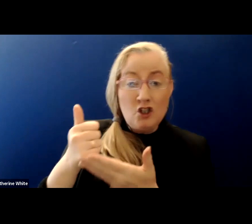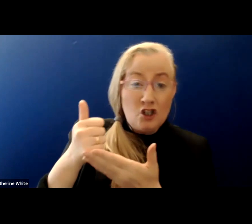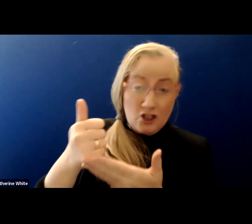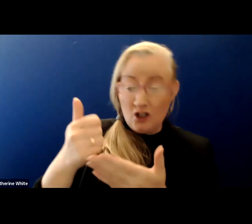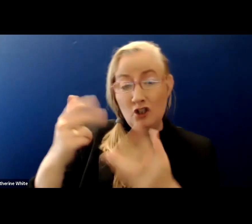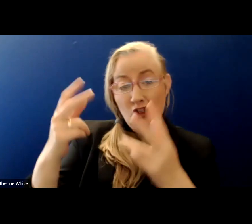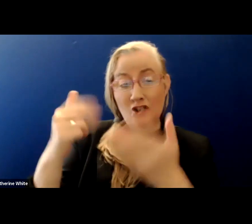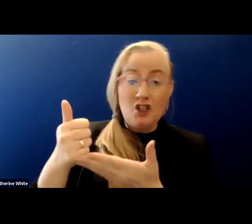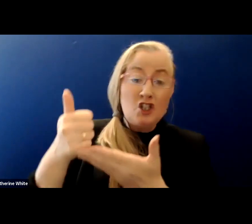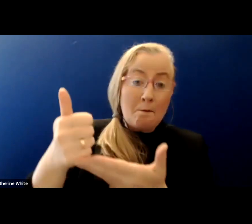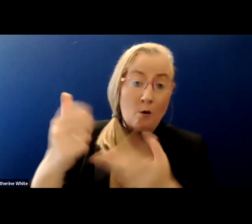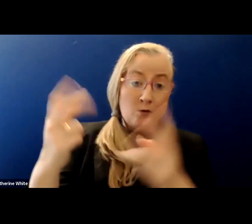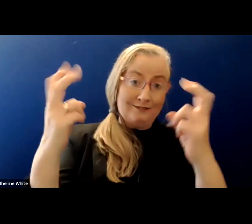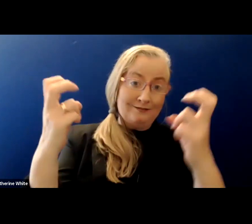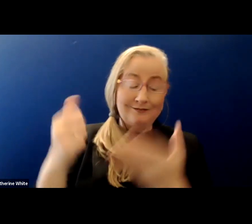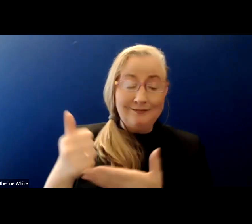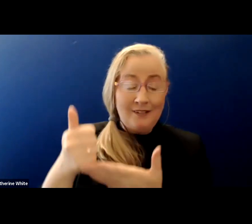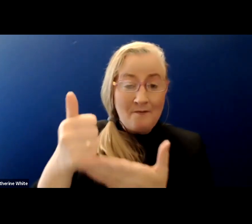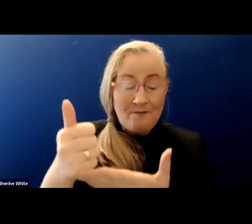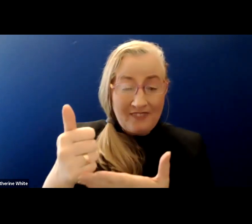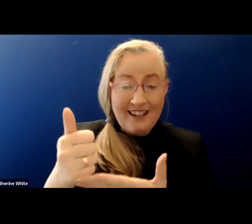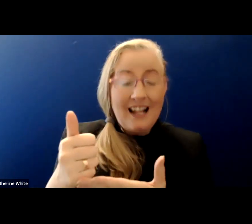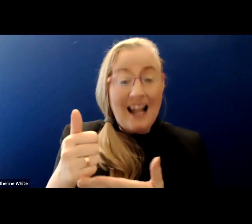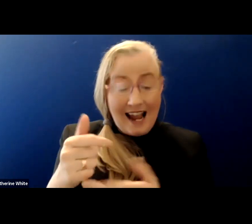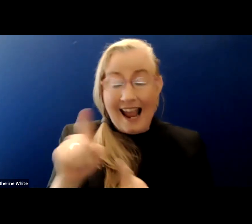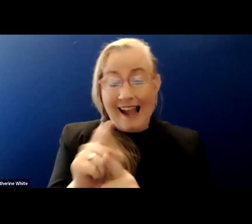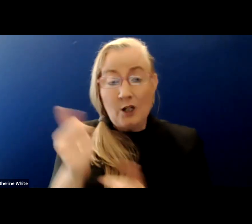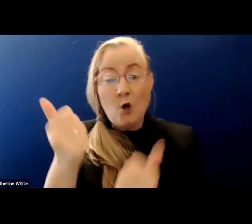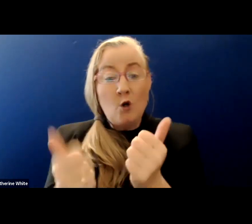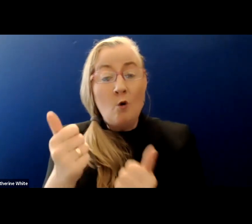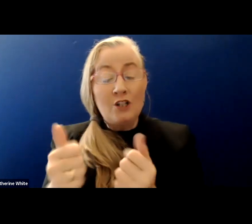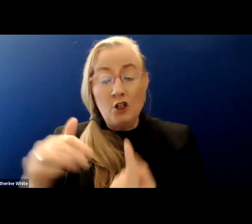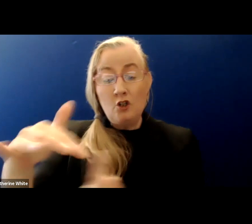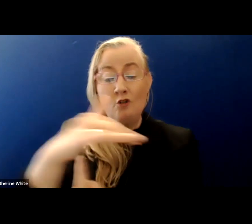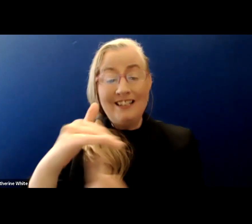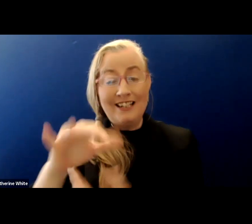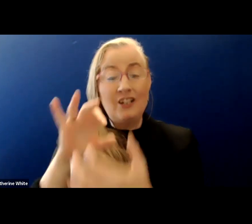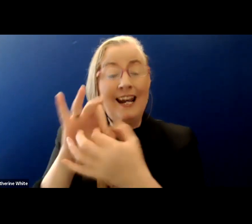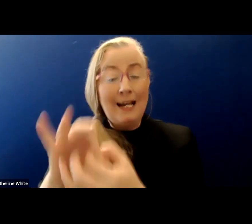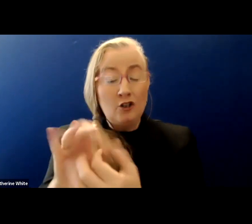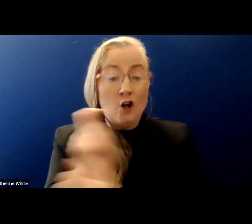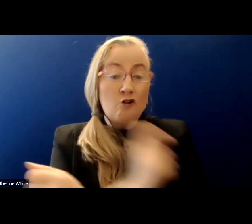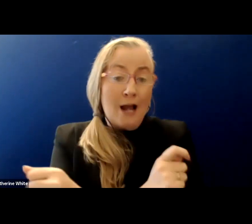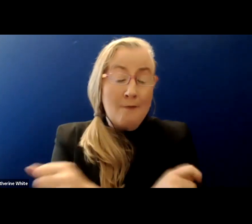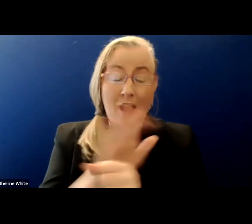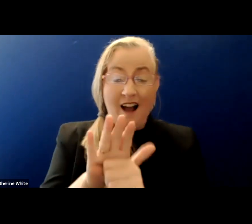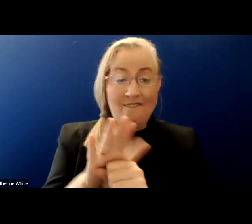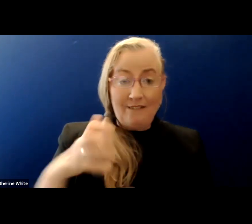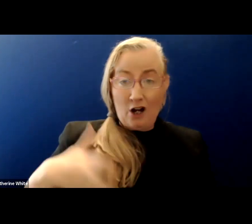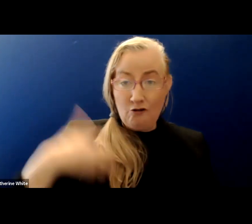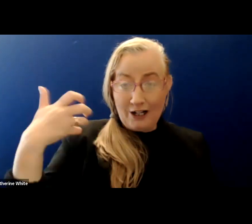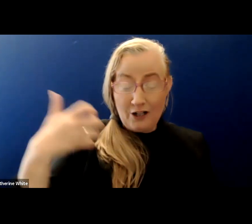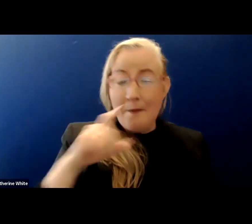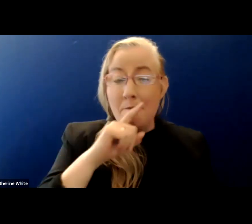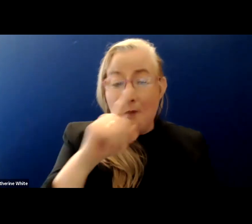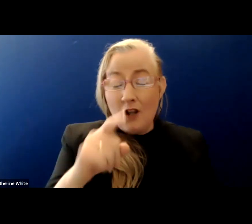mildly, the court's jurisdiction over the crime of aggression. However, there are also really